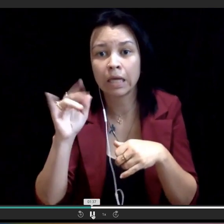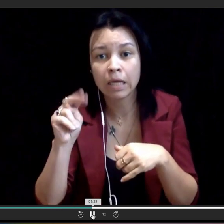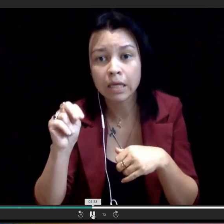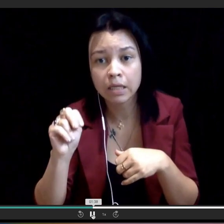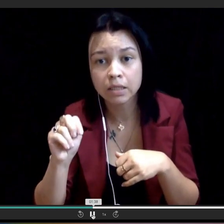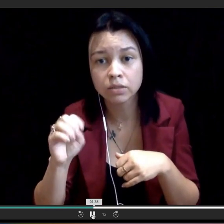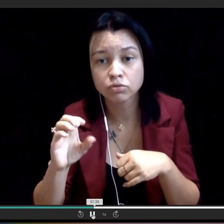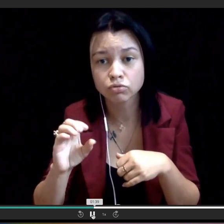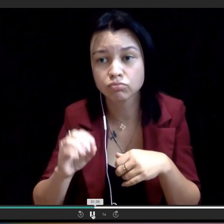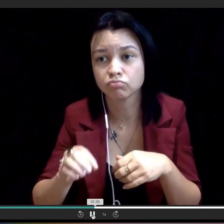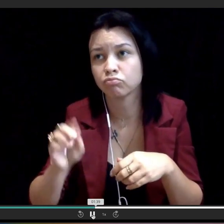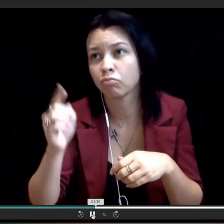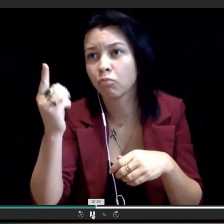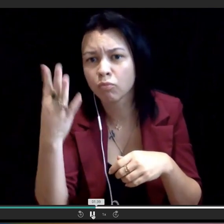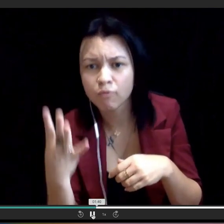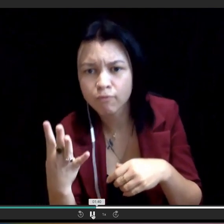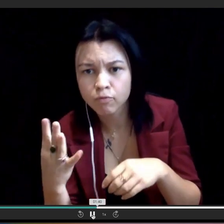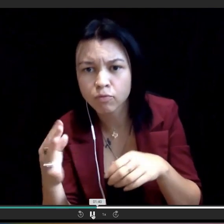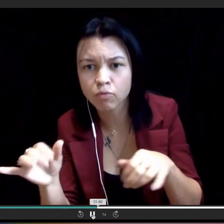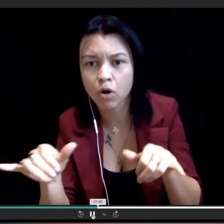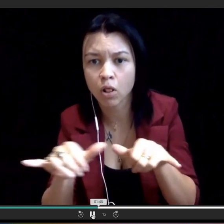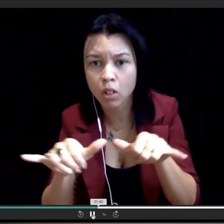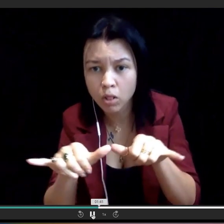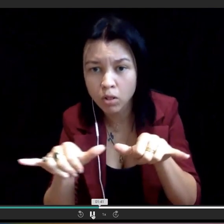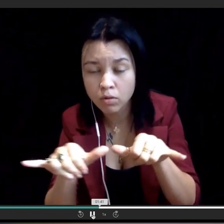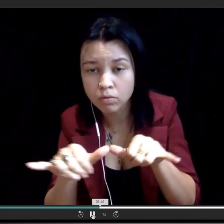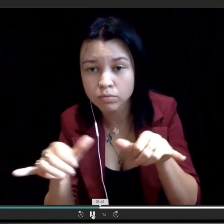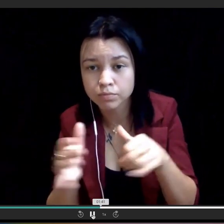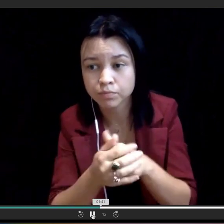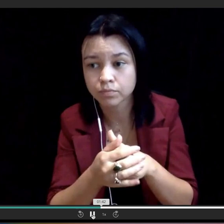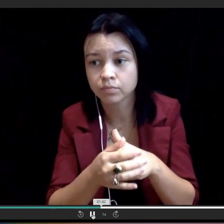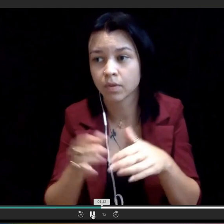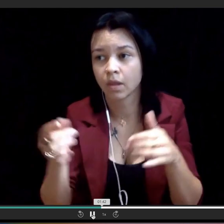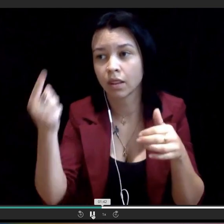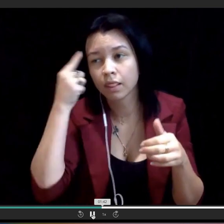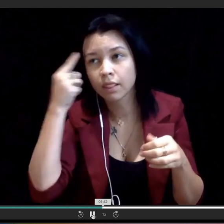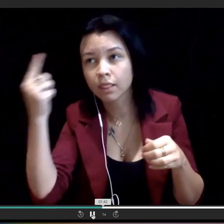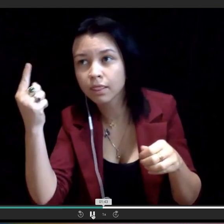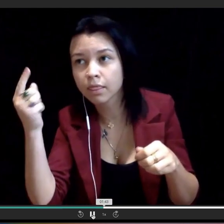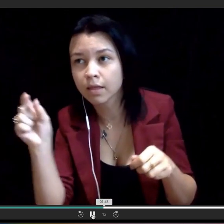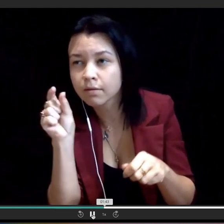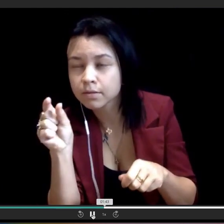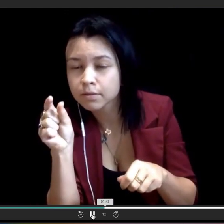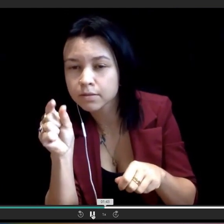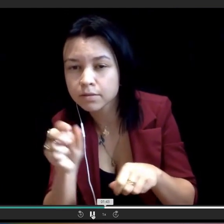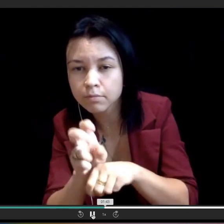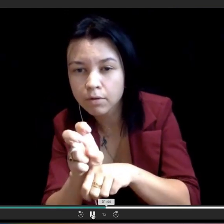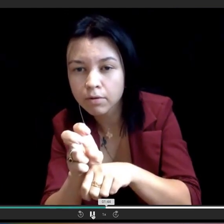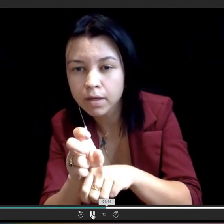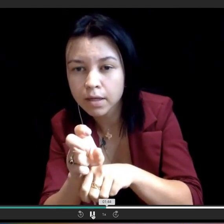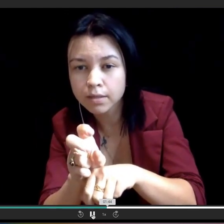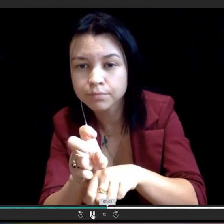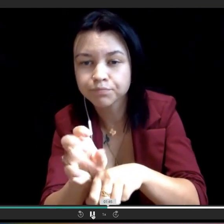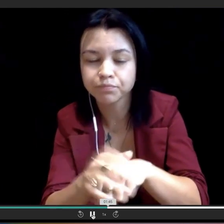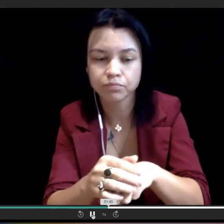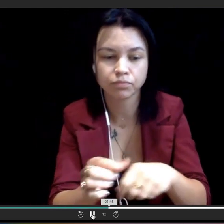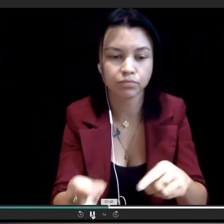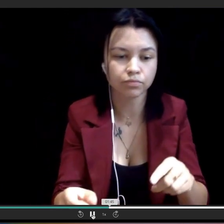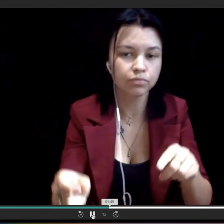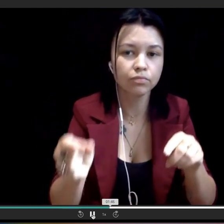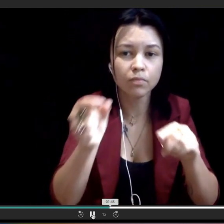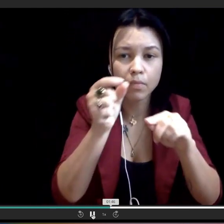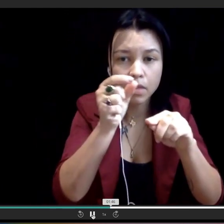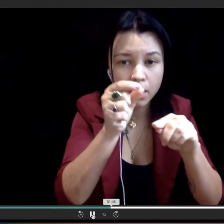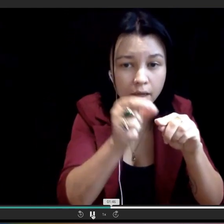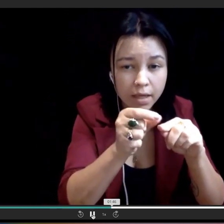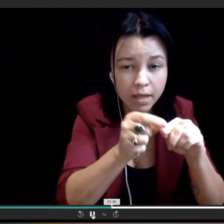head of the largest ant, and it would be like us putting a little feather on our head. The other thing is that they differ by what work they do